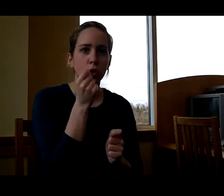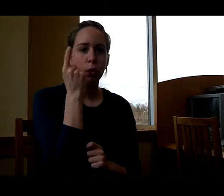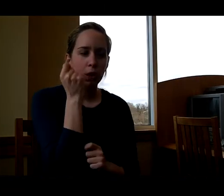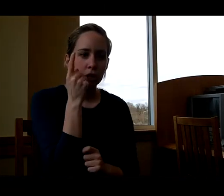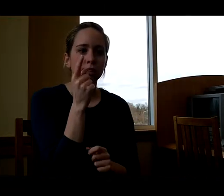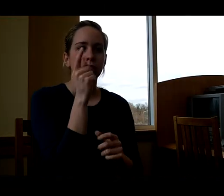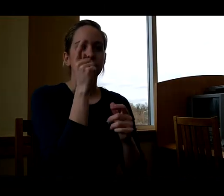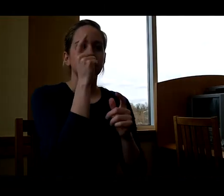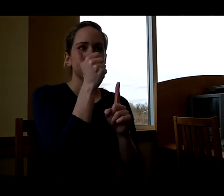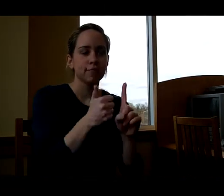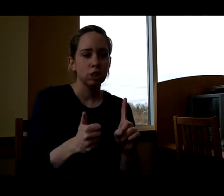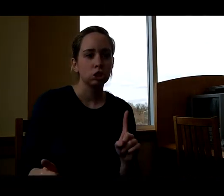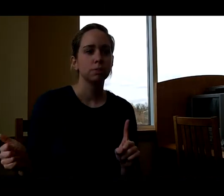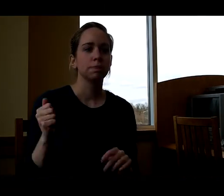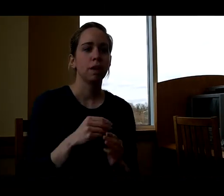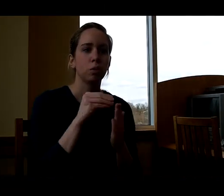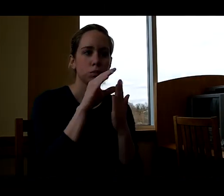down as we go.